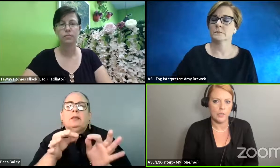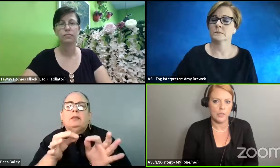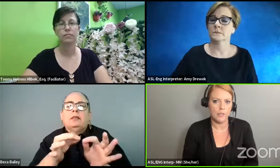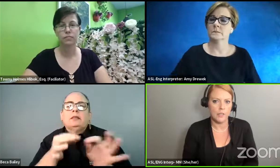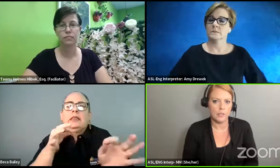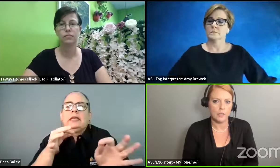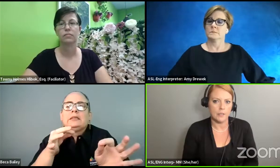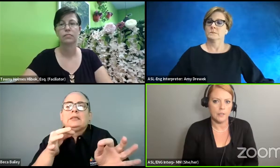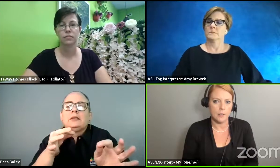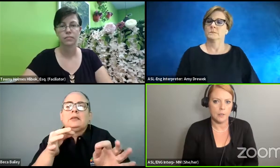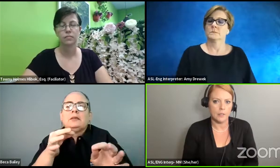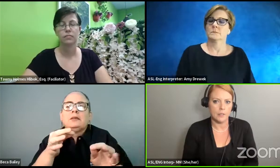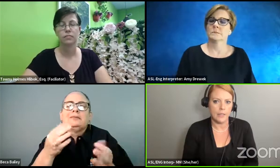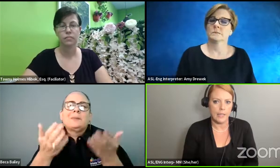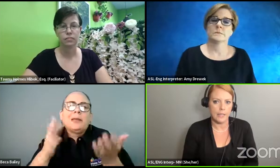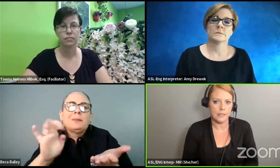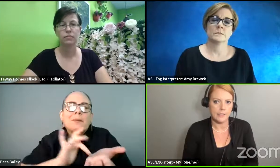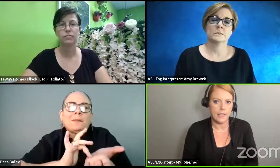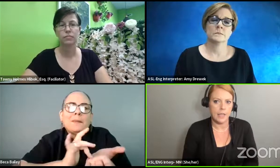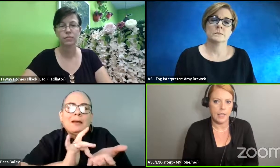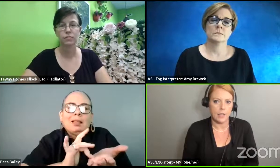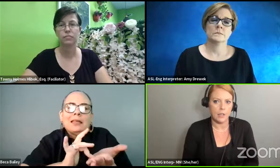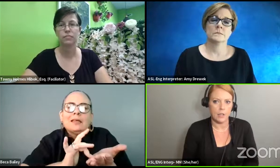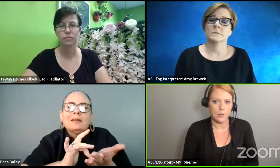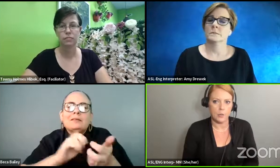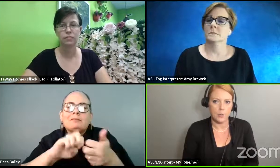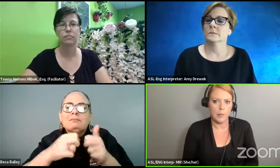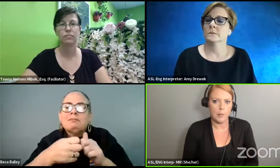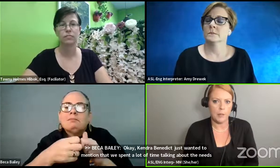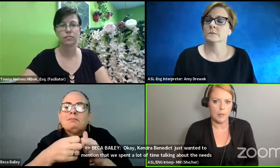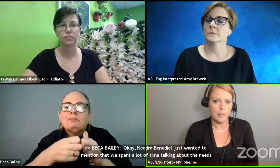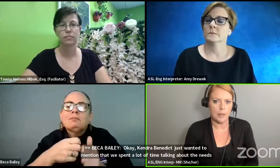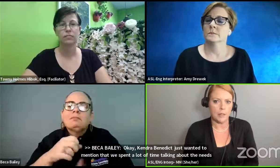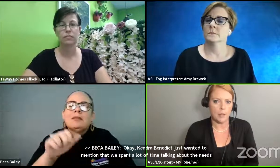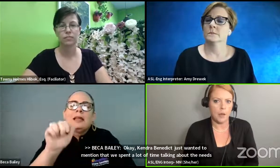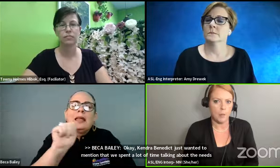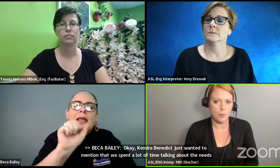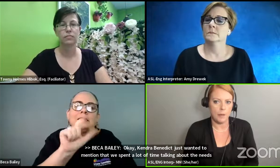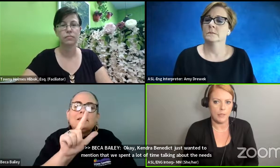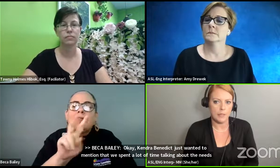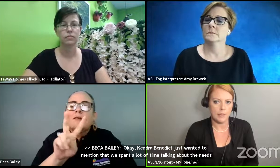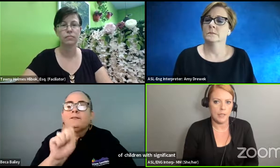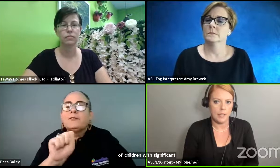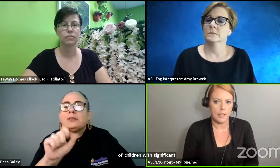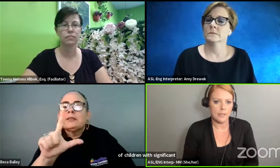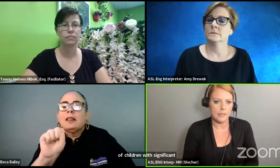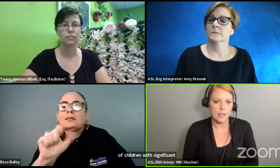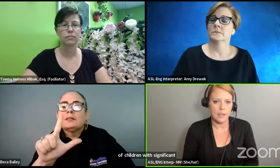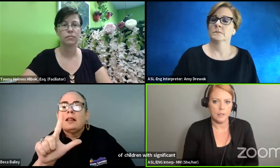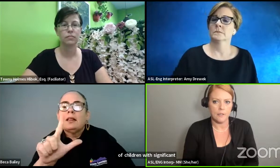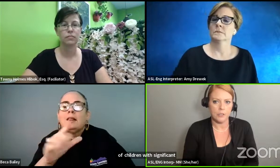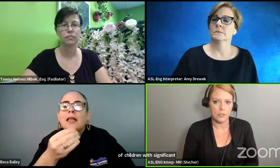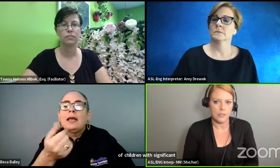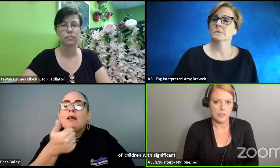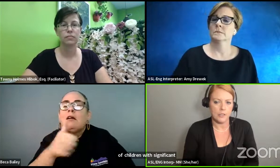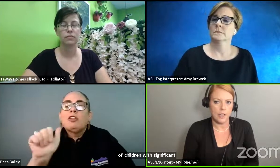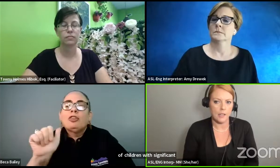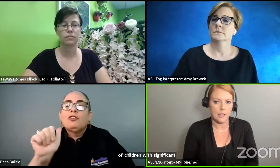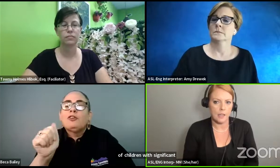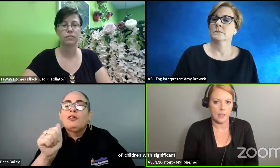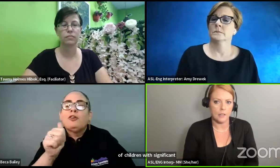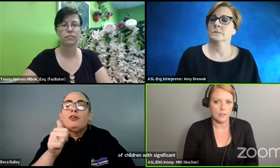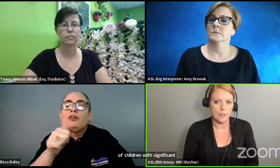with significant developmental delays and who may be medically compromised. ASL